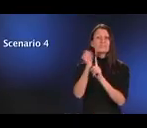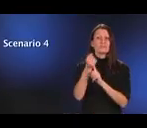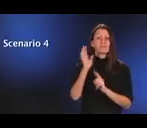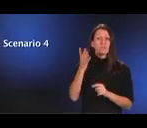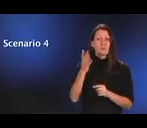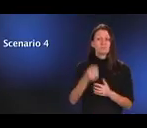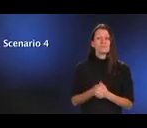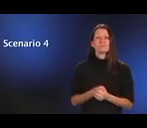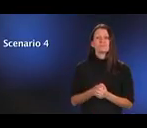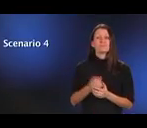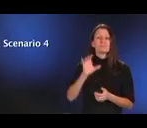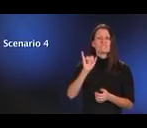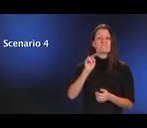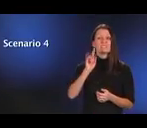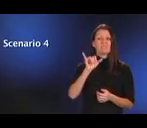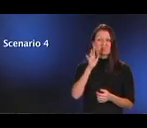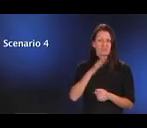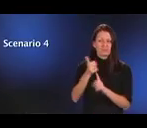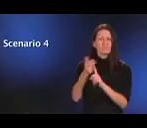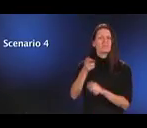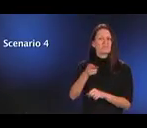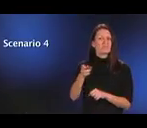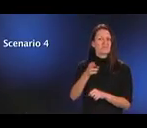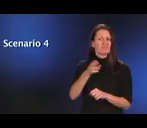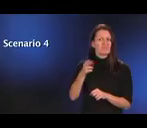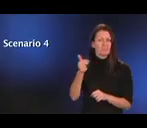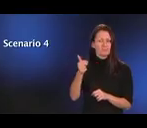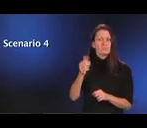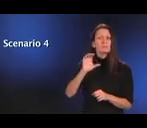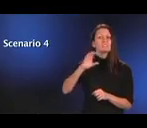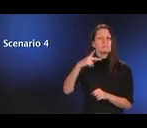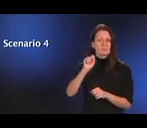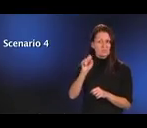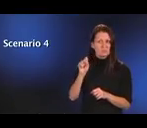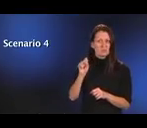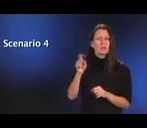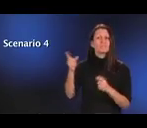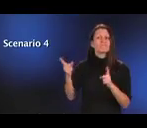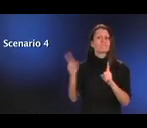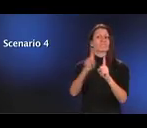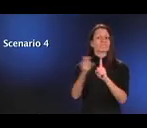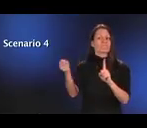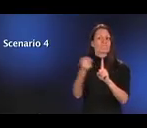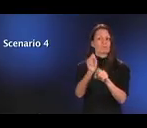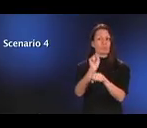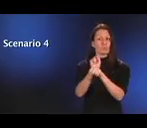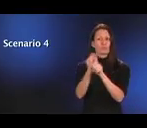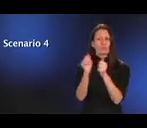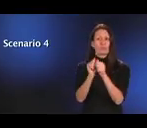Situation 4. Cindy is a hard of hearing peer specialist. She is assigned to work with